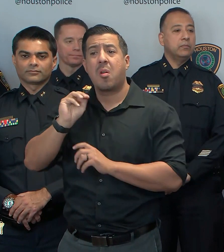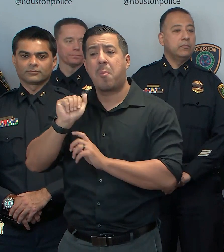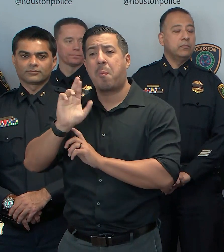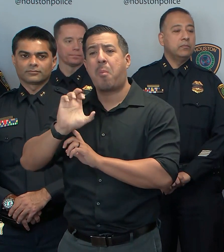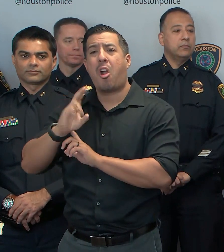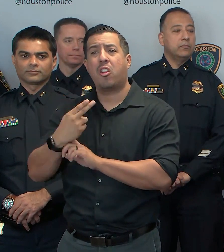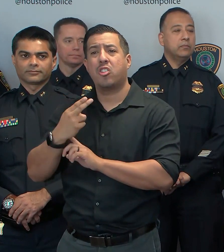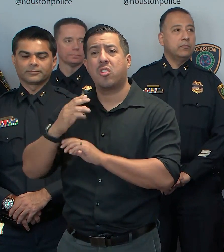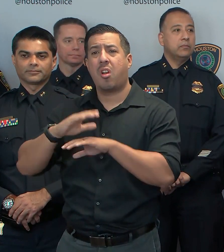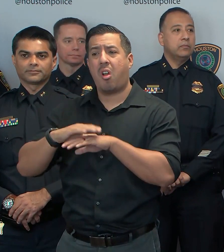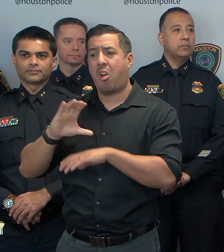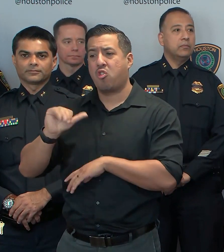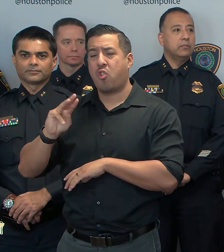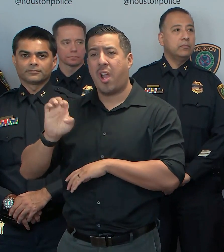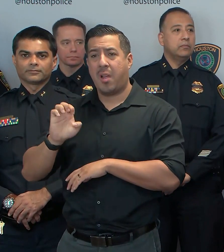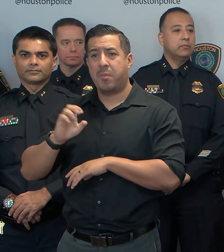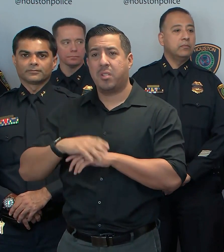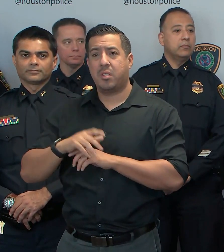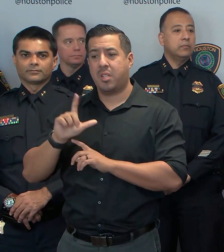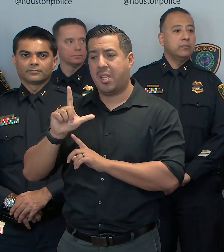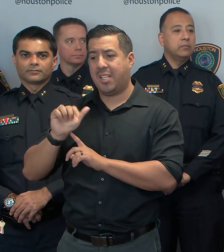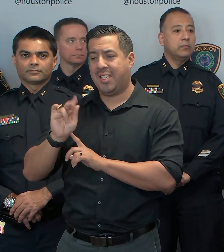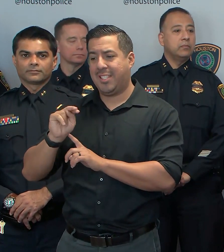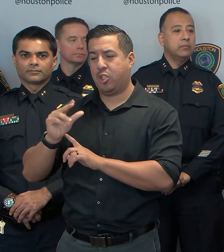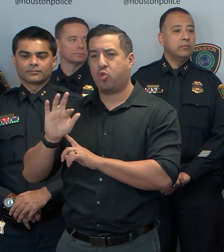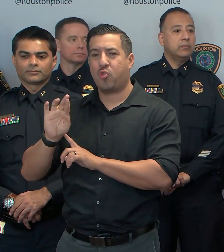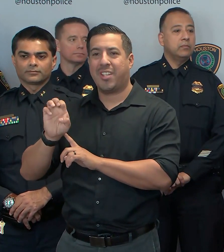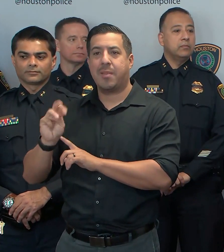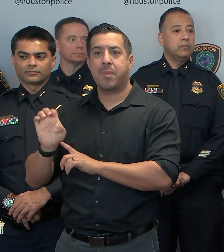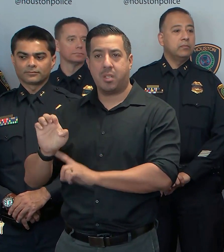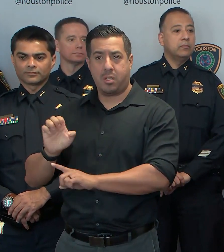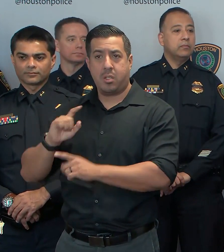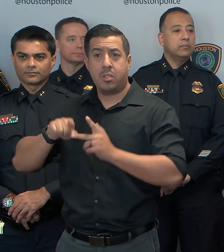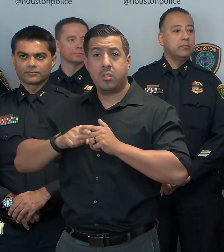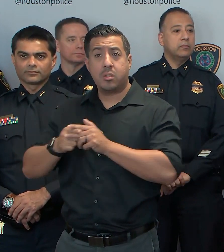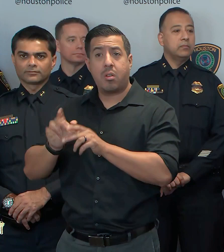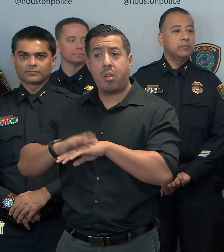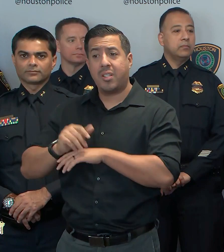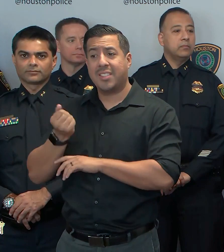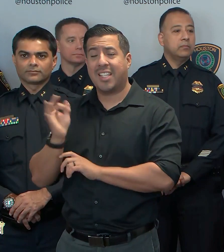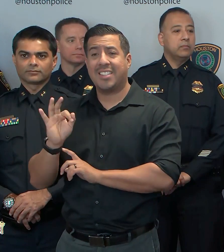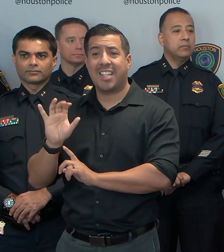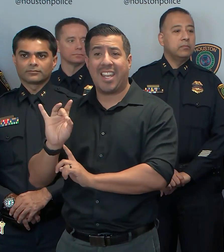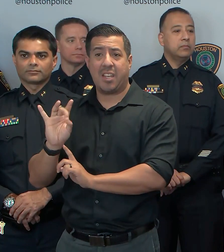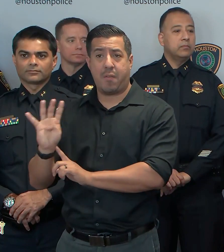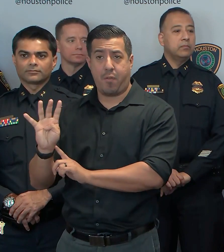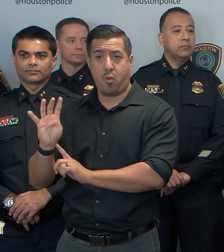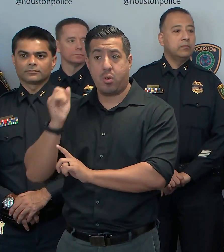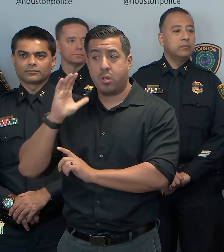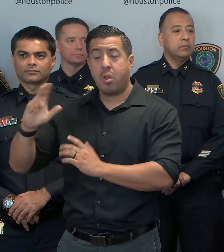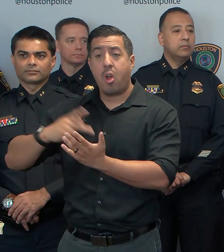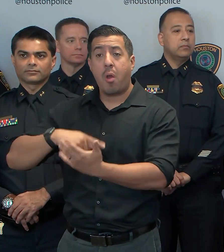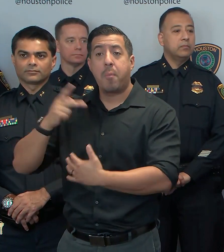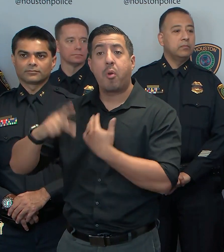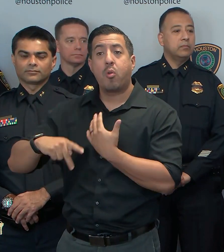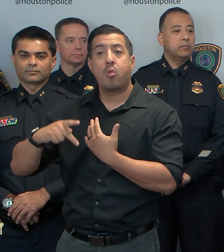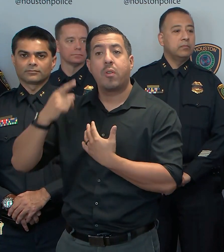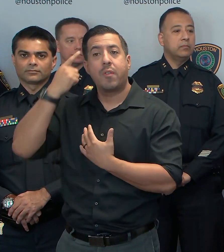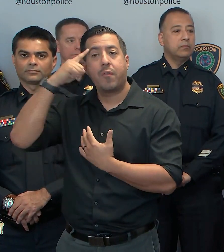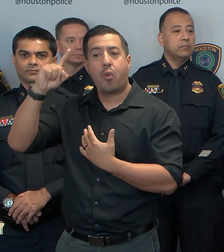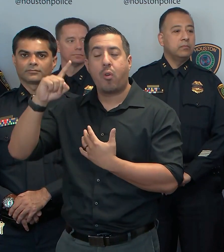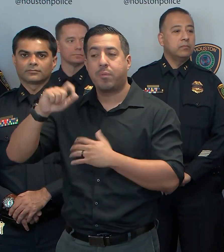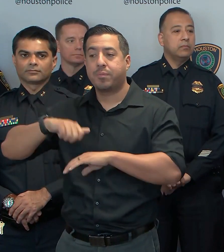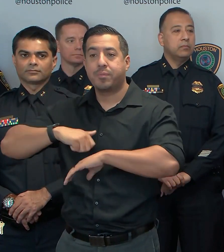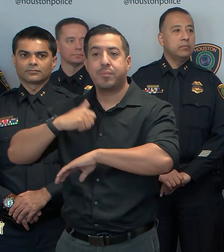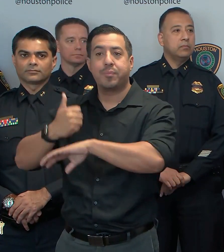Crime, or Lucha contra el Crimen, began in 1984, and the program is built upon the premise that